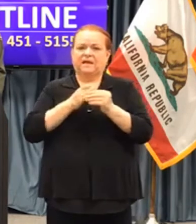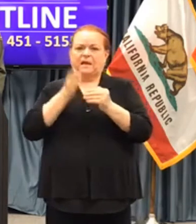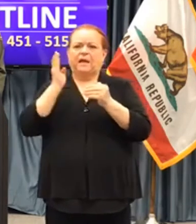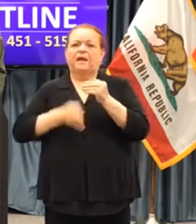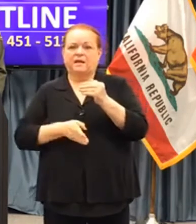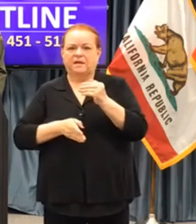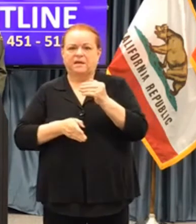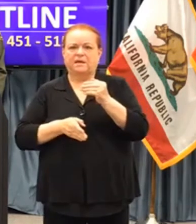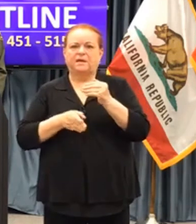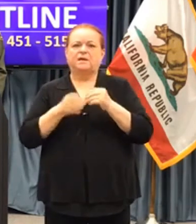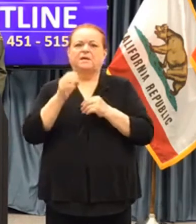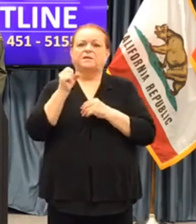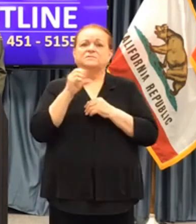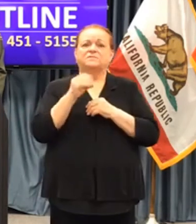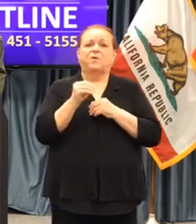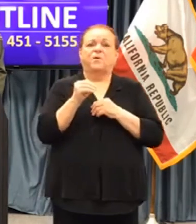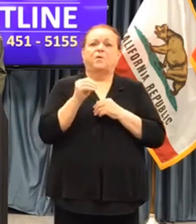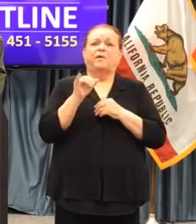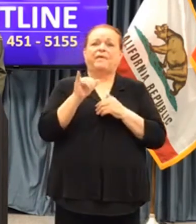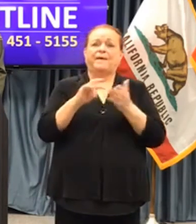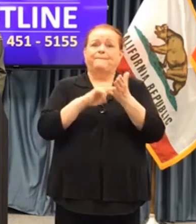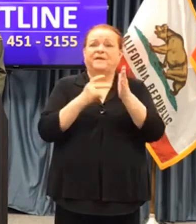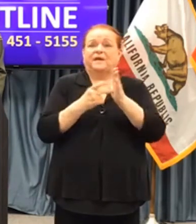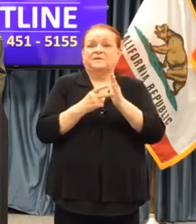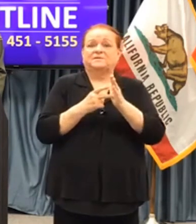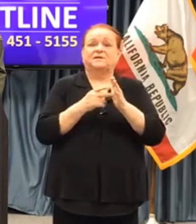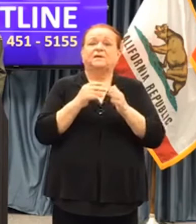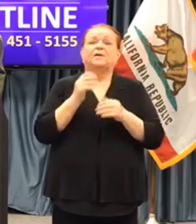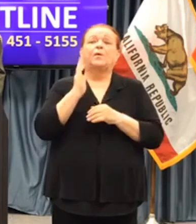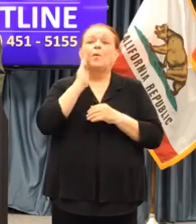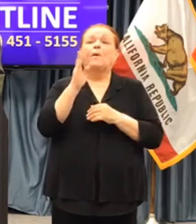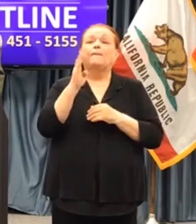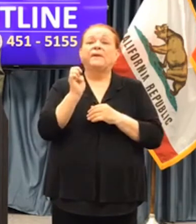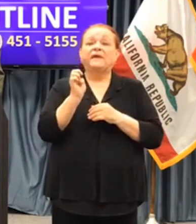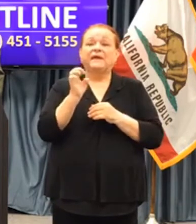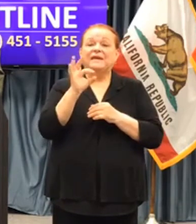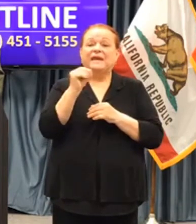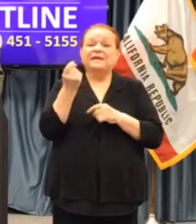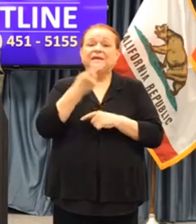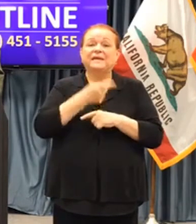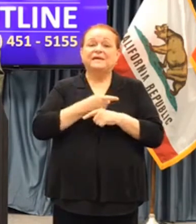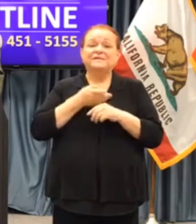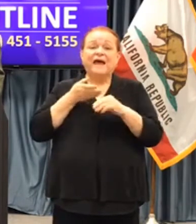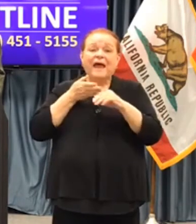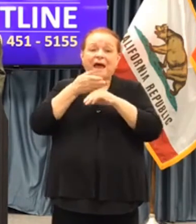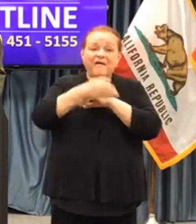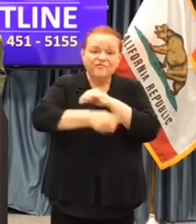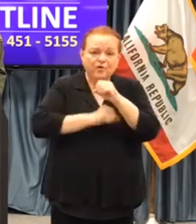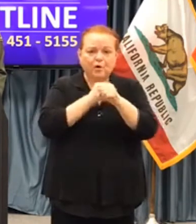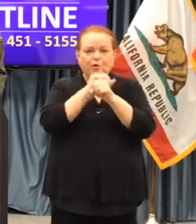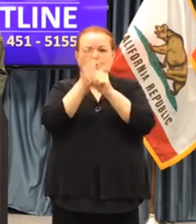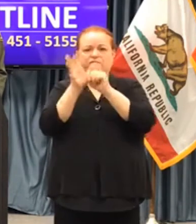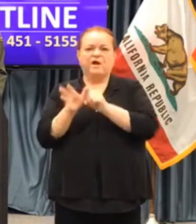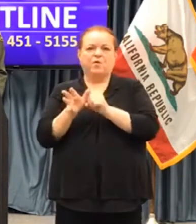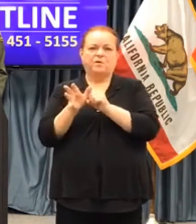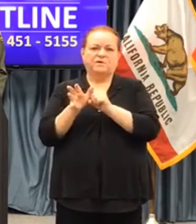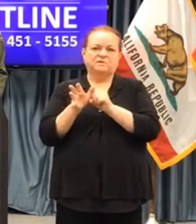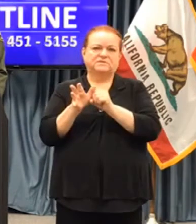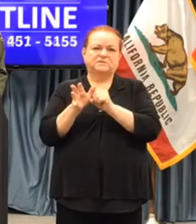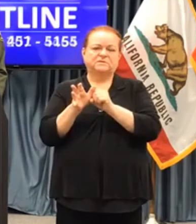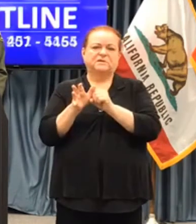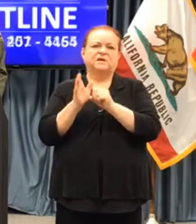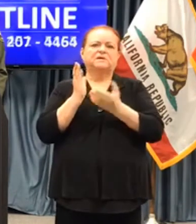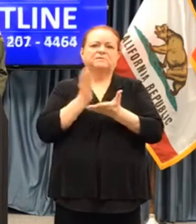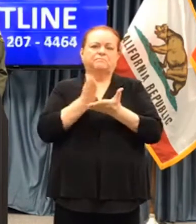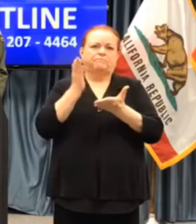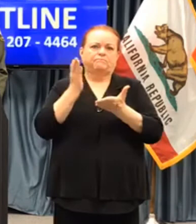it could be effective and valid up to 90 days after the emergency is lifted, which is concerning to me. Once we